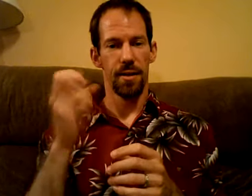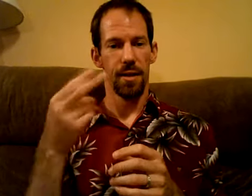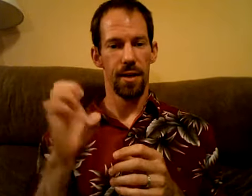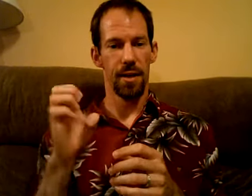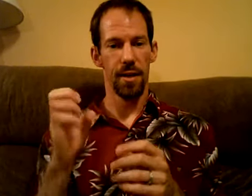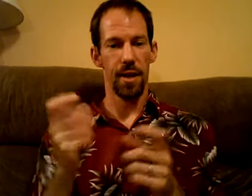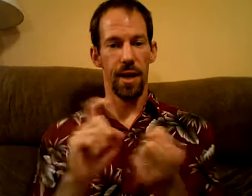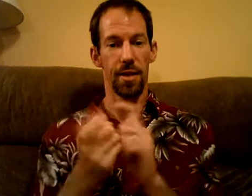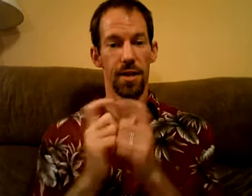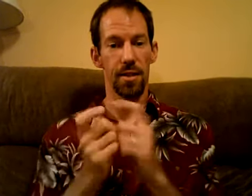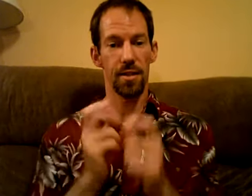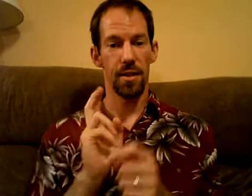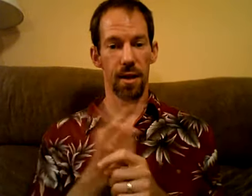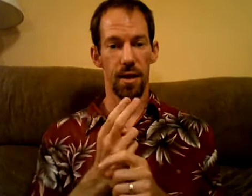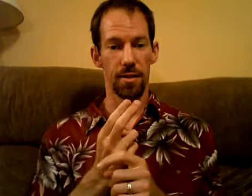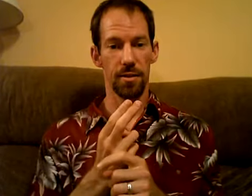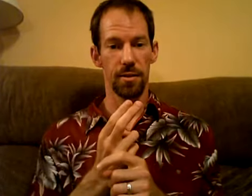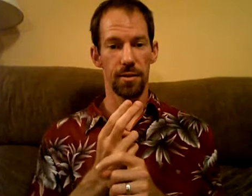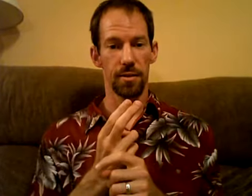he adjusted us